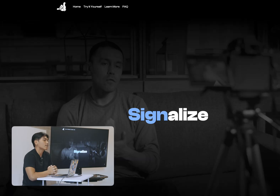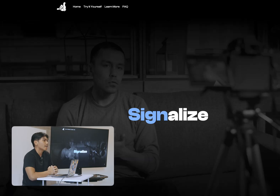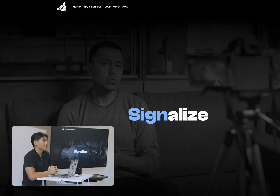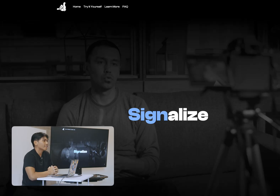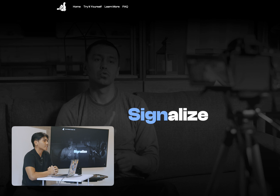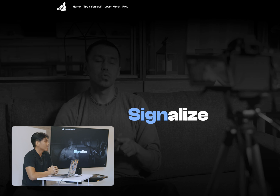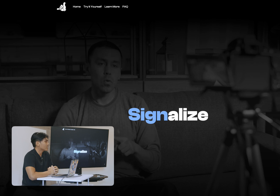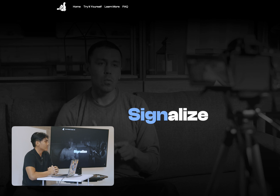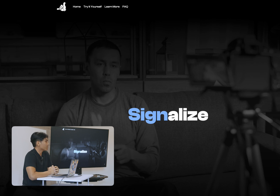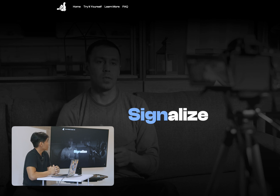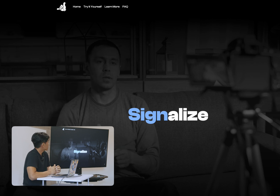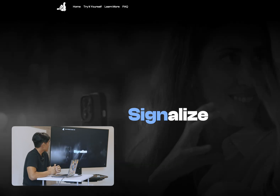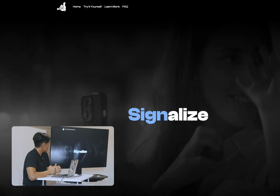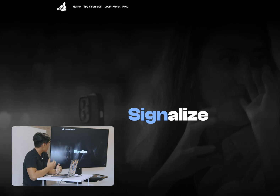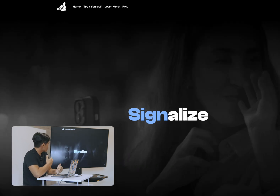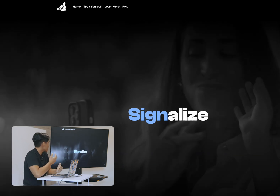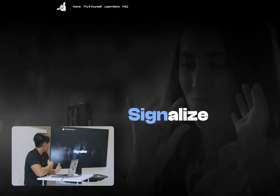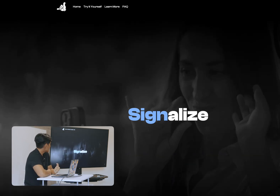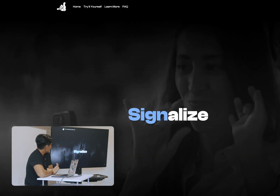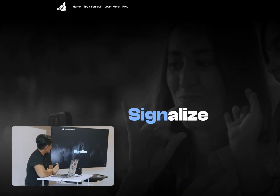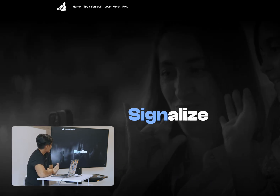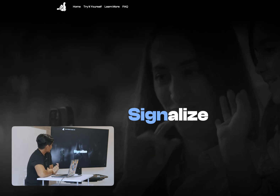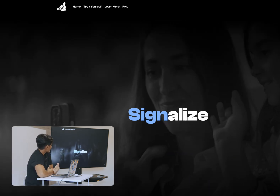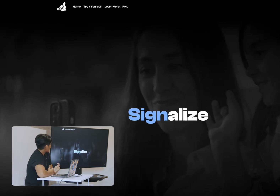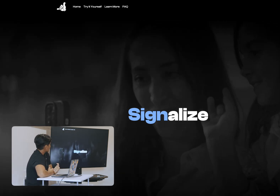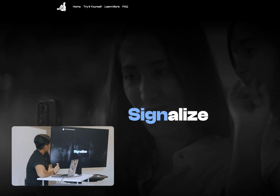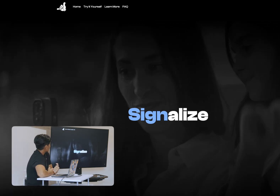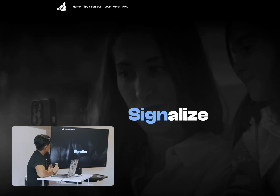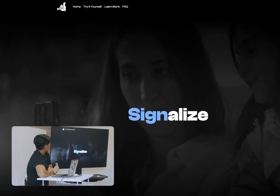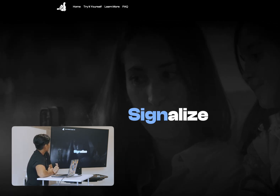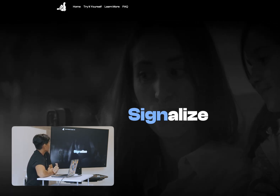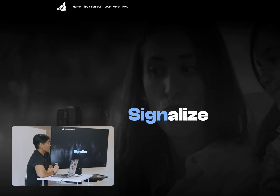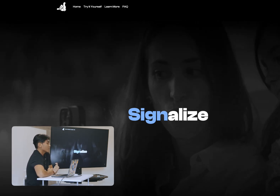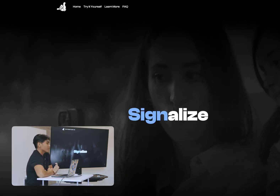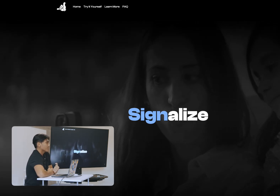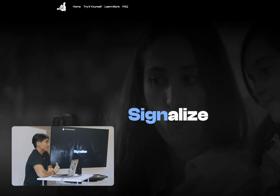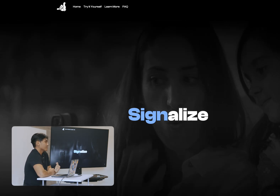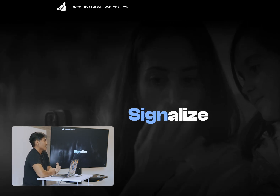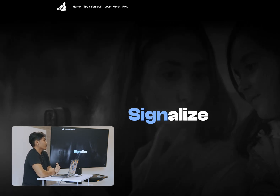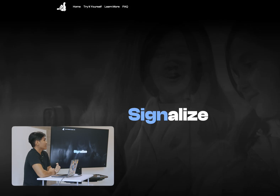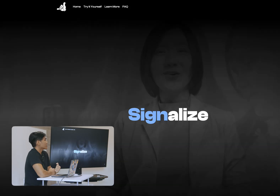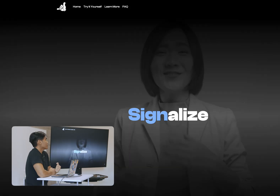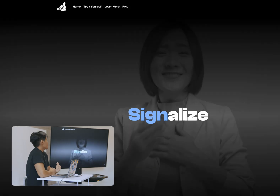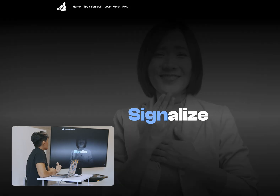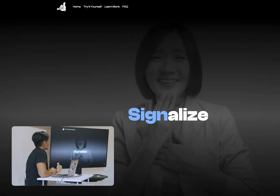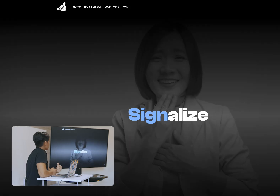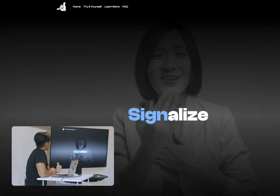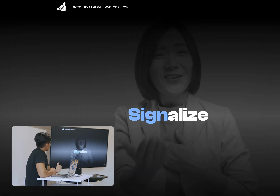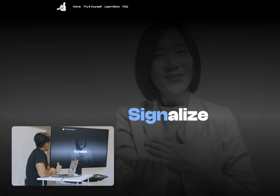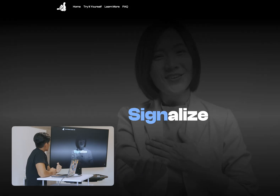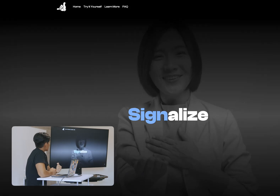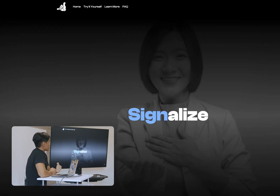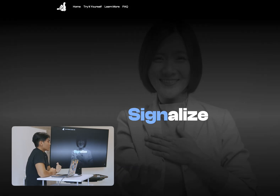signs. And I decided to use blue because according to color psychology, blue represents wisdom. And with this being